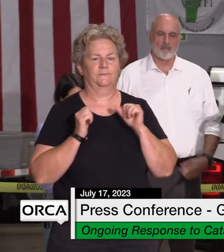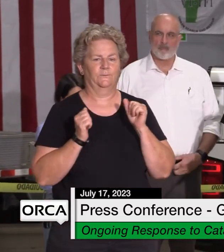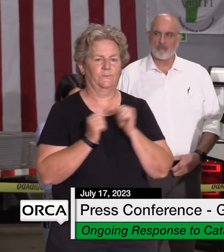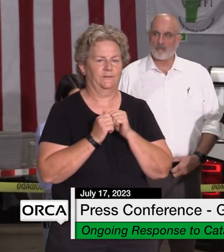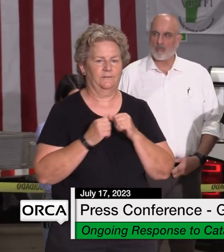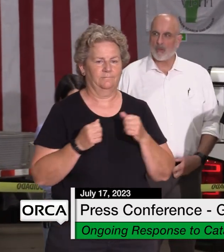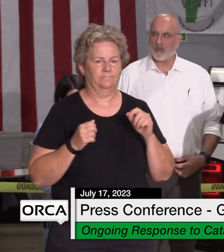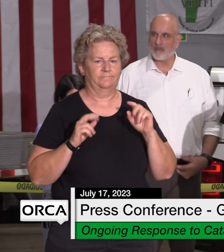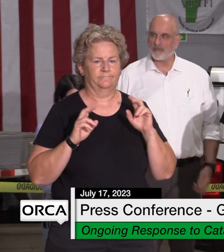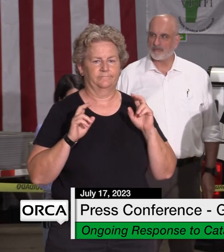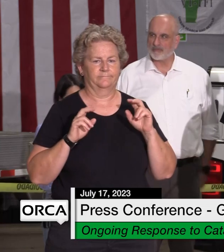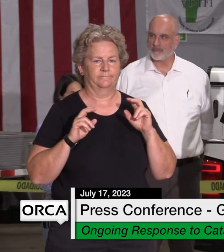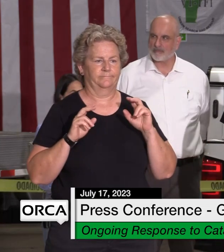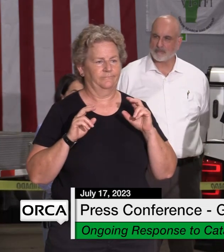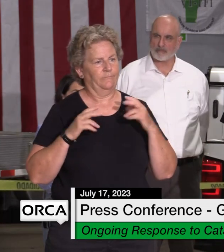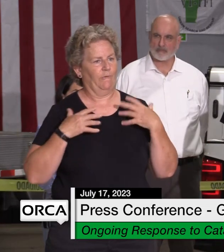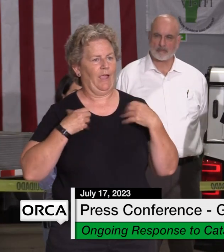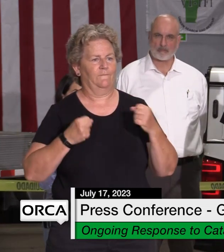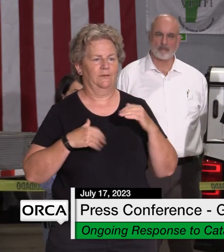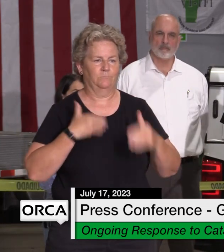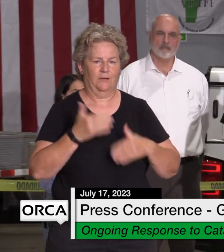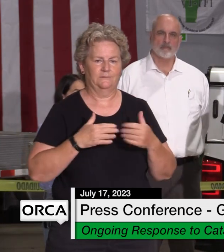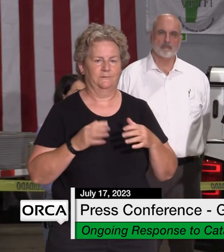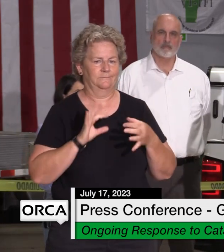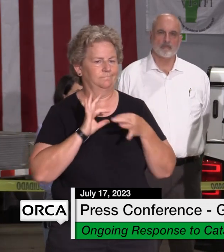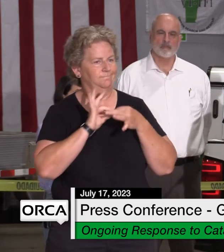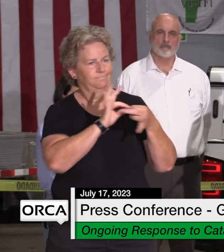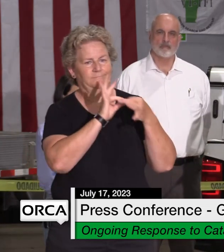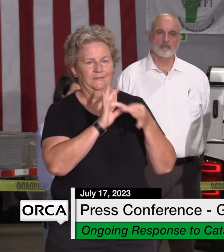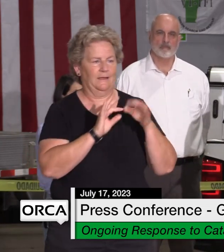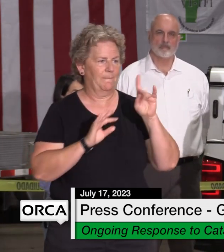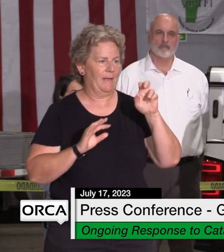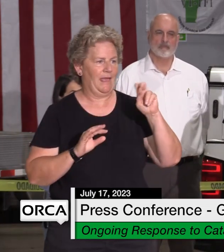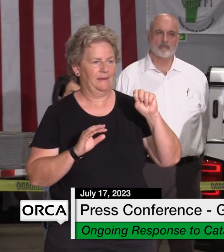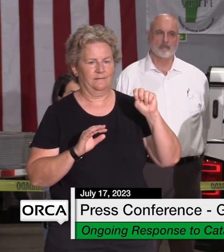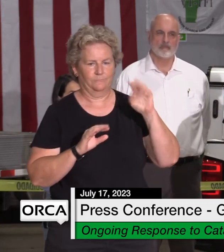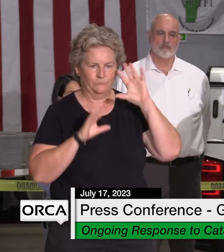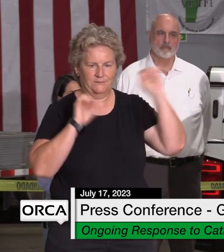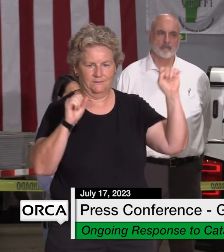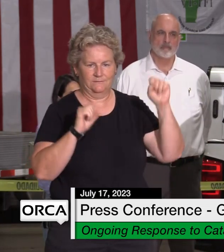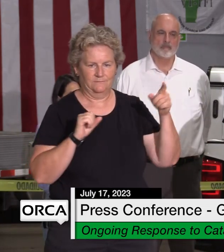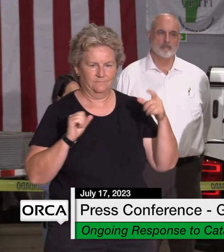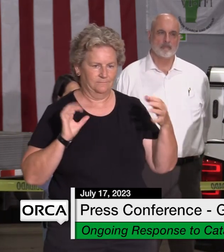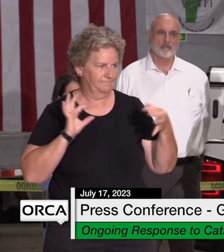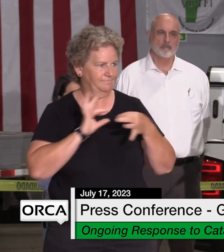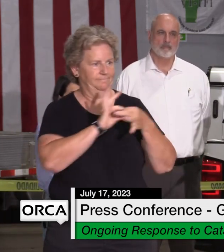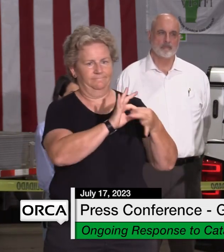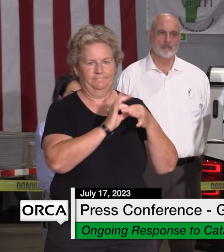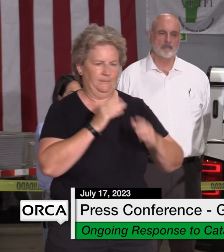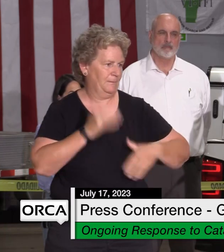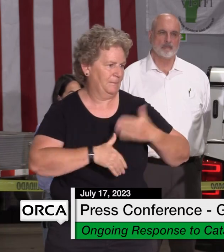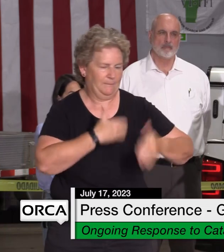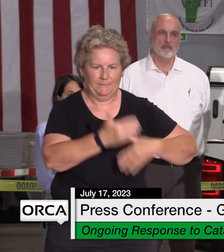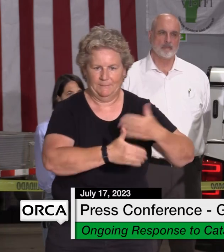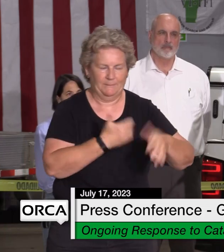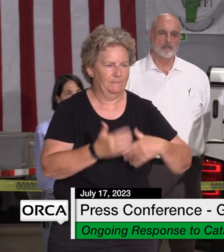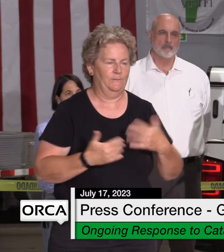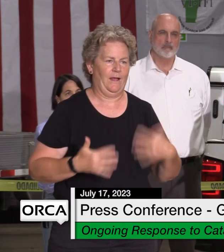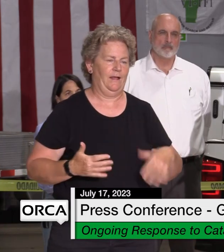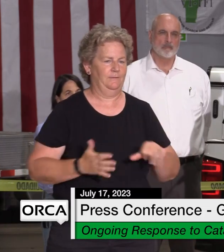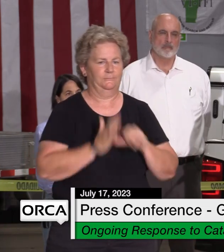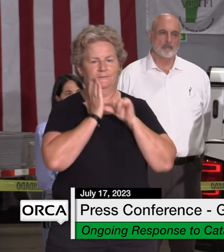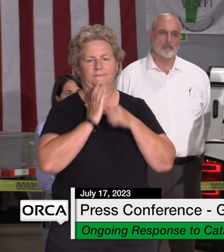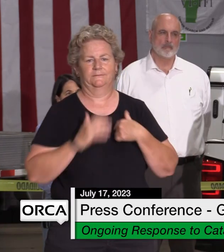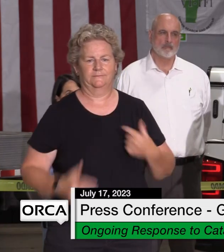administration since the very start of our catastrophic flooding. Vermont will need federal